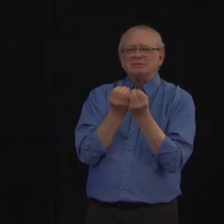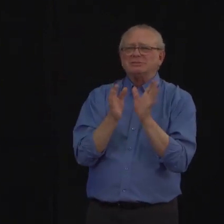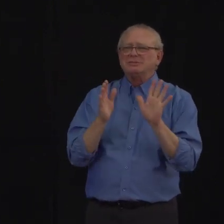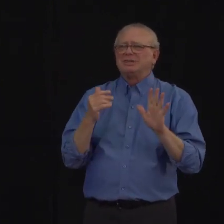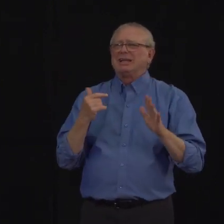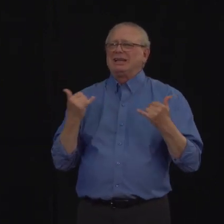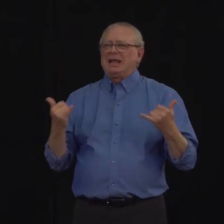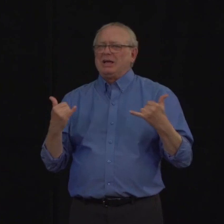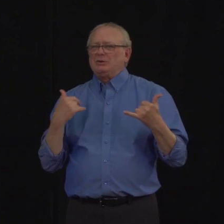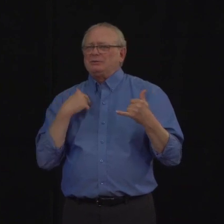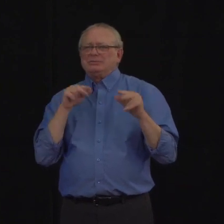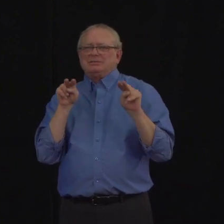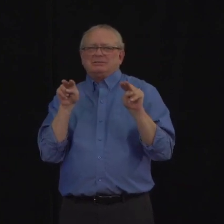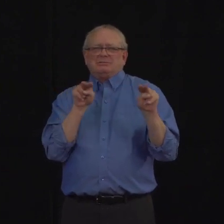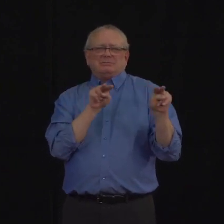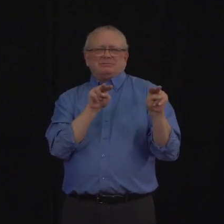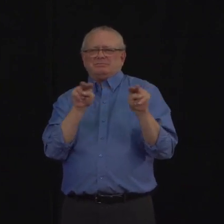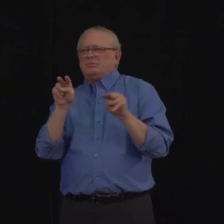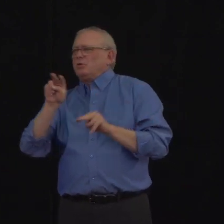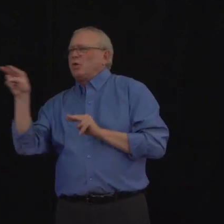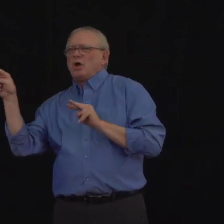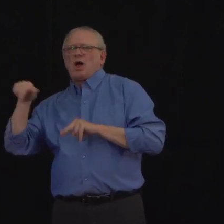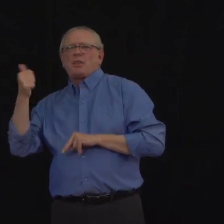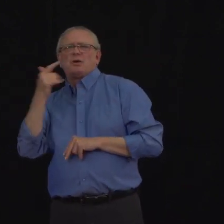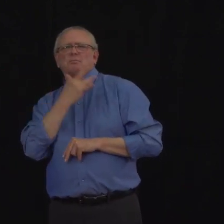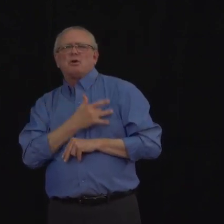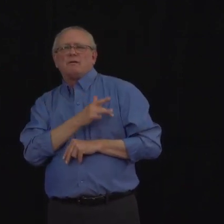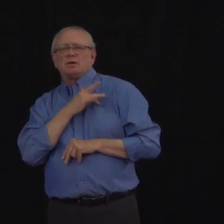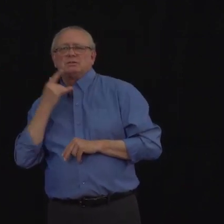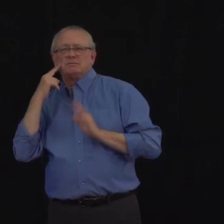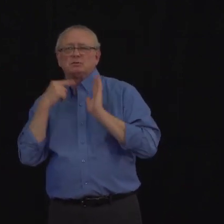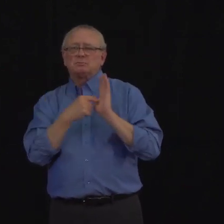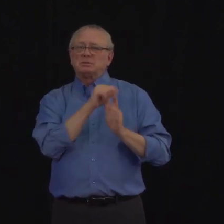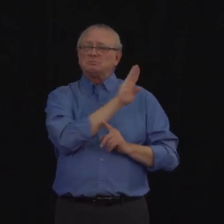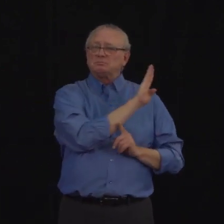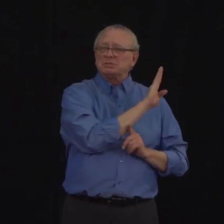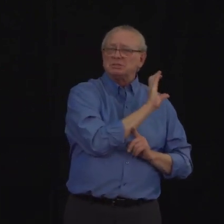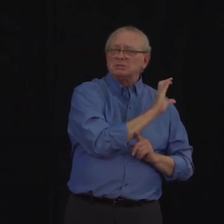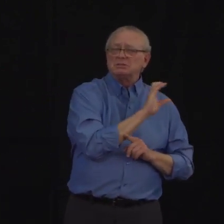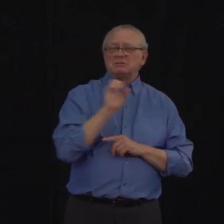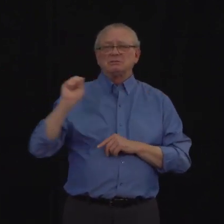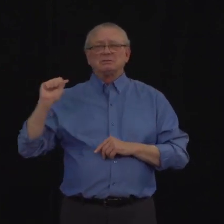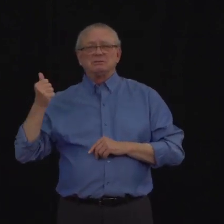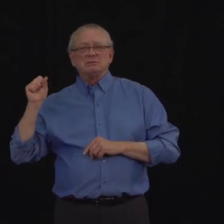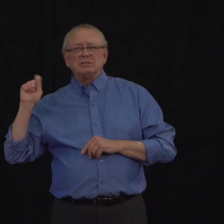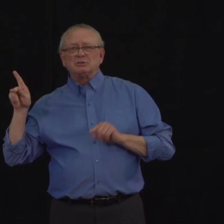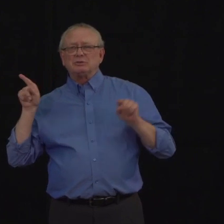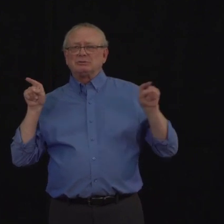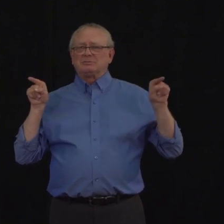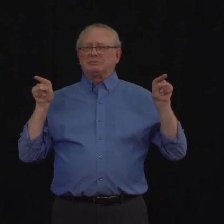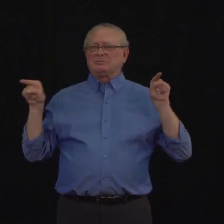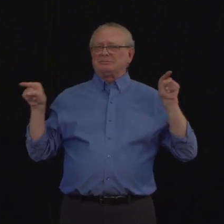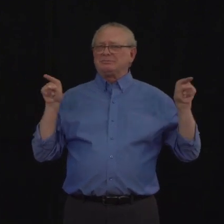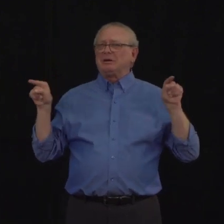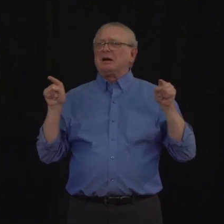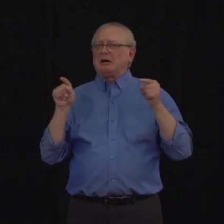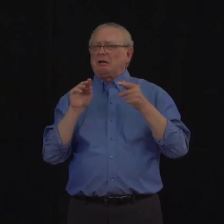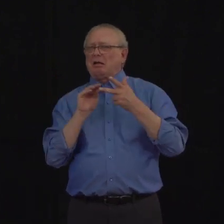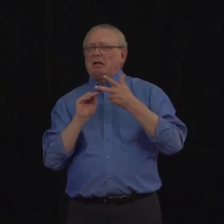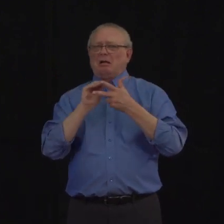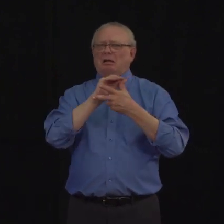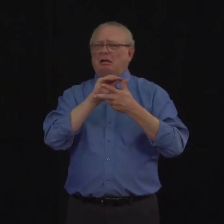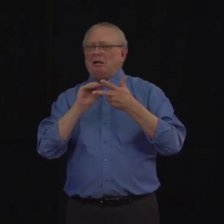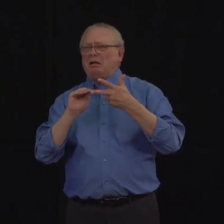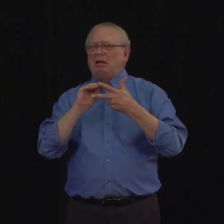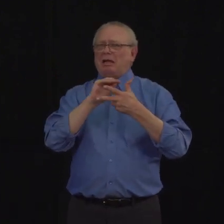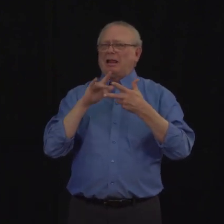for example, BC and Saskatchewan, who have classified sports and recreation in an earlier phase. And so